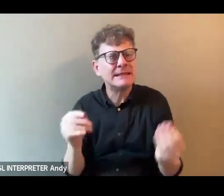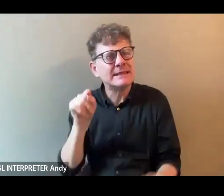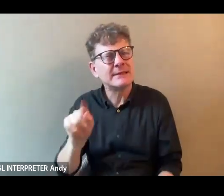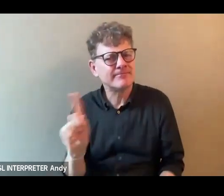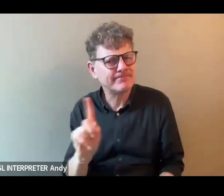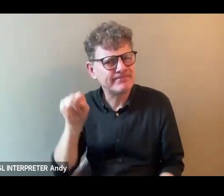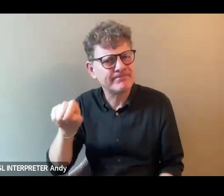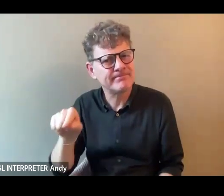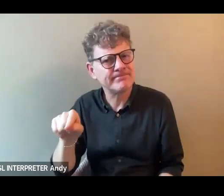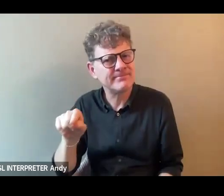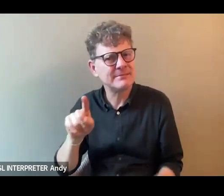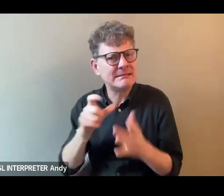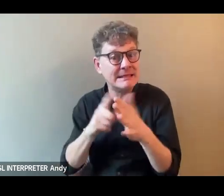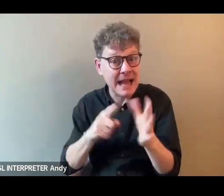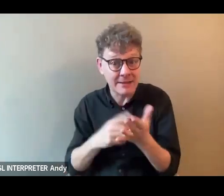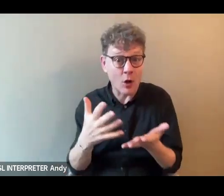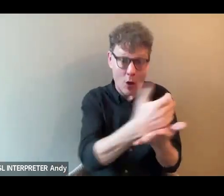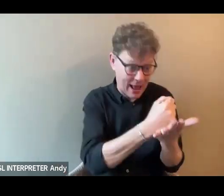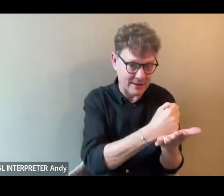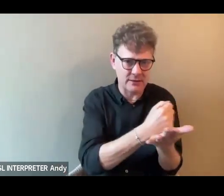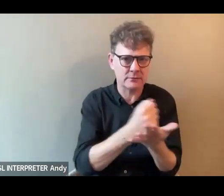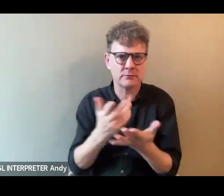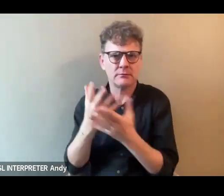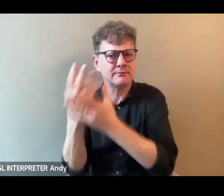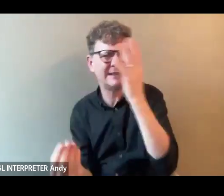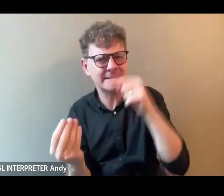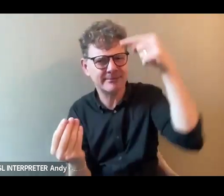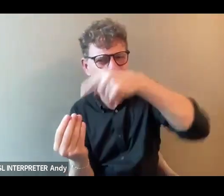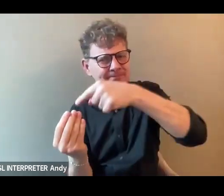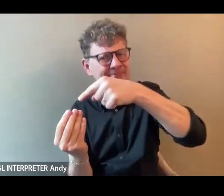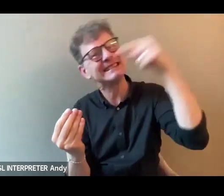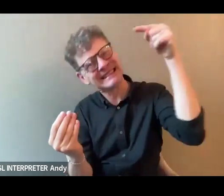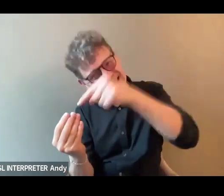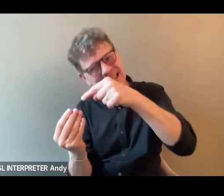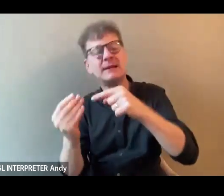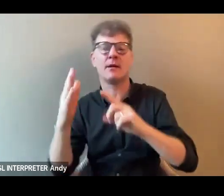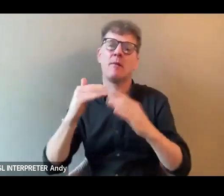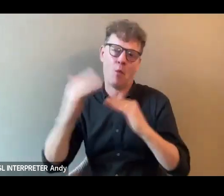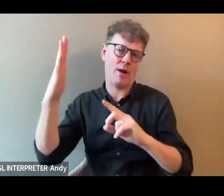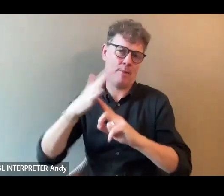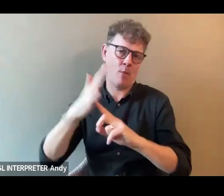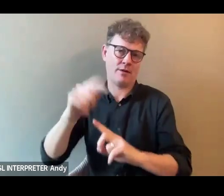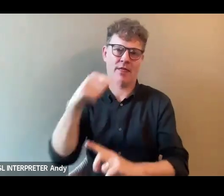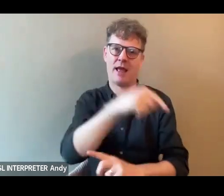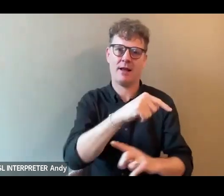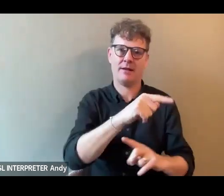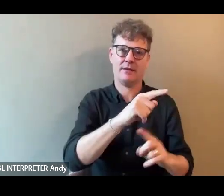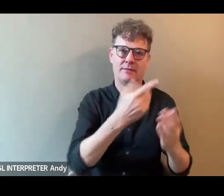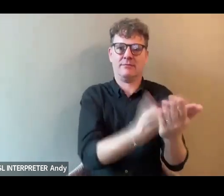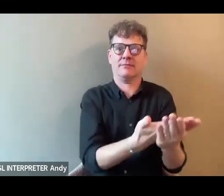data have we collected, but what data isn't being collected? Because sometimes what you don't talk about is even more important than the things you do talk about.